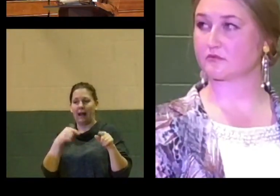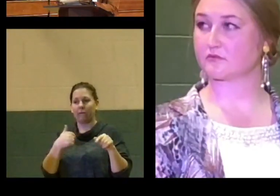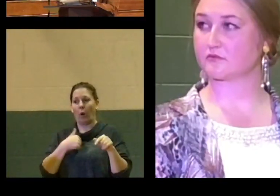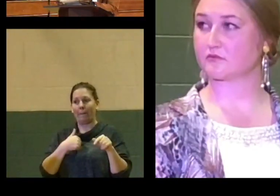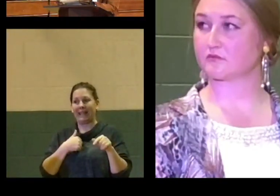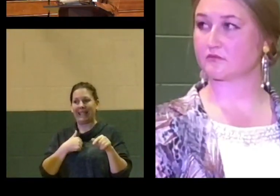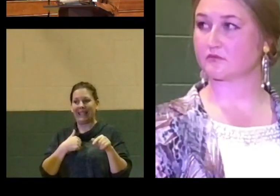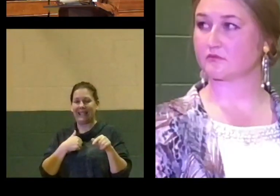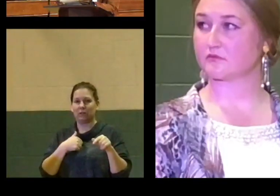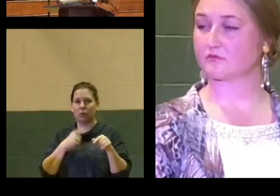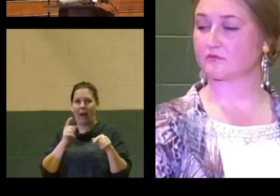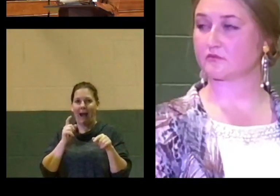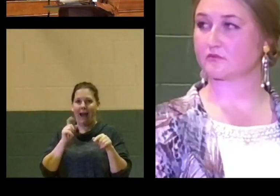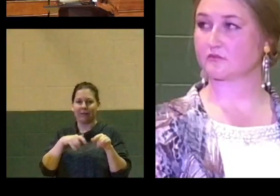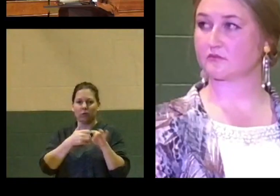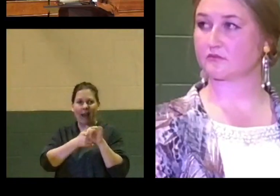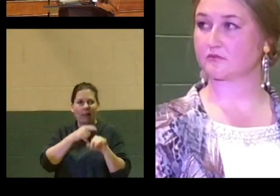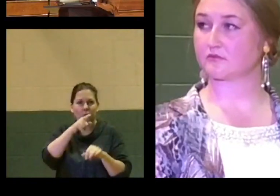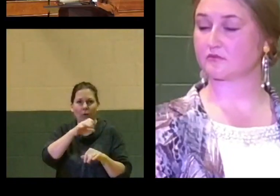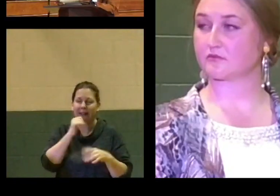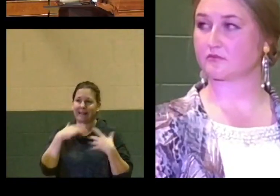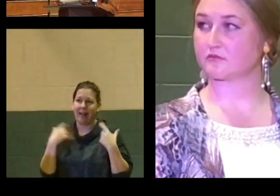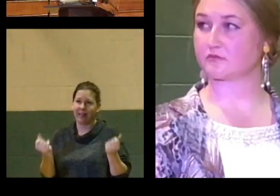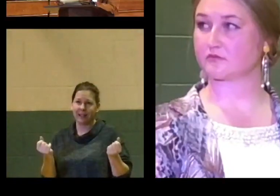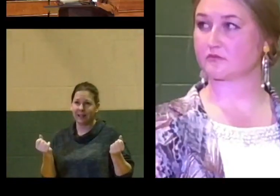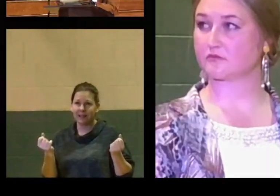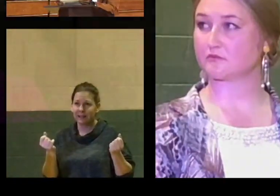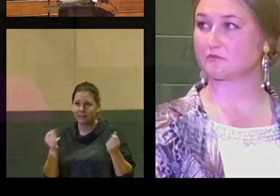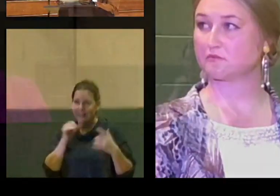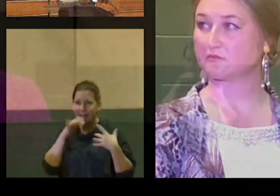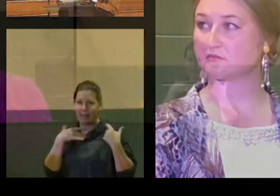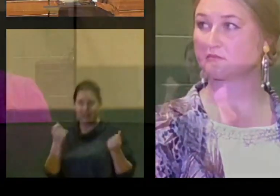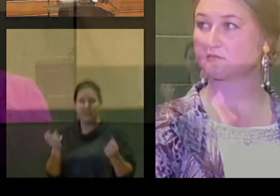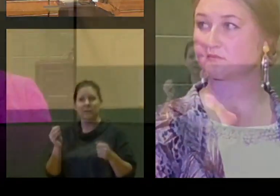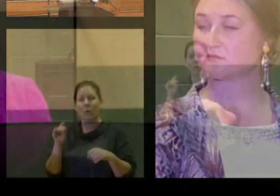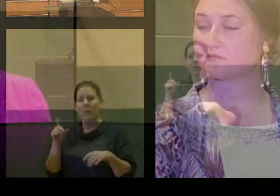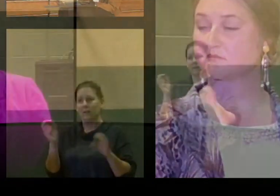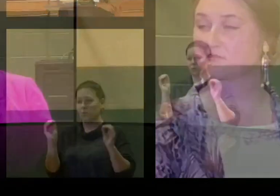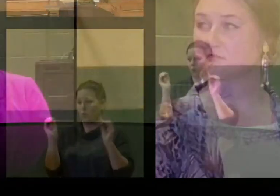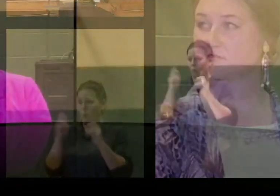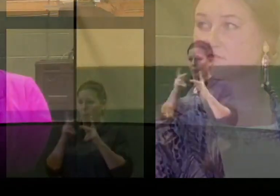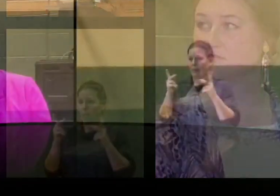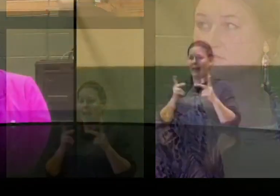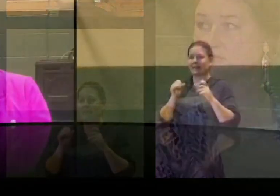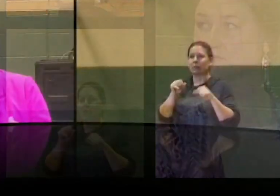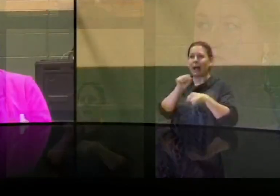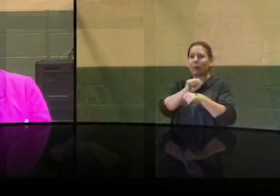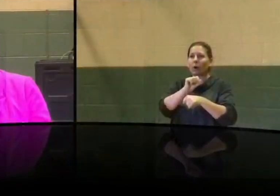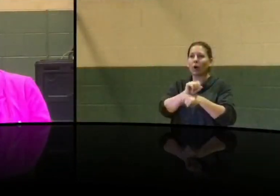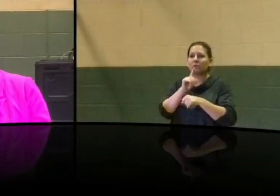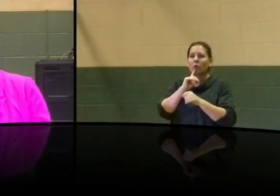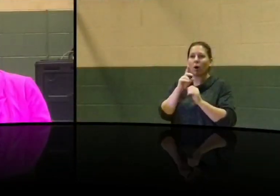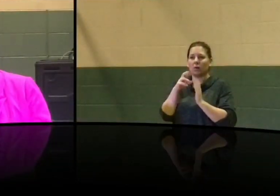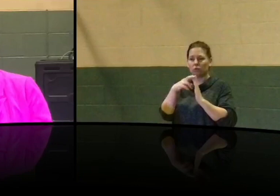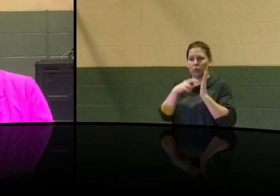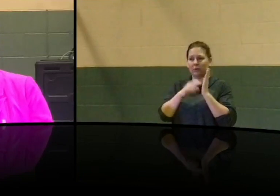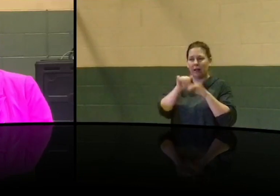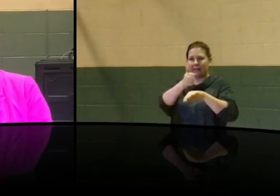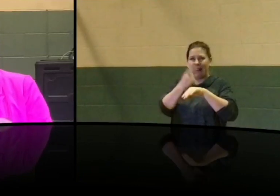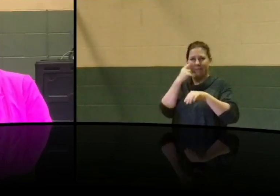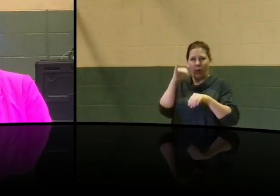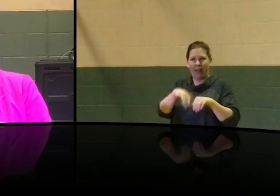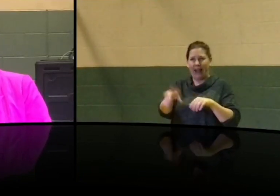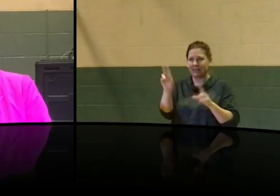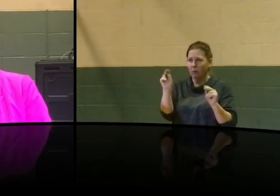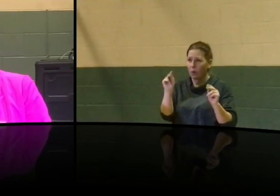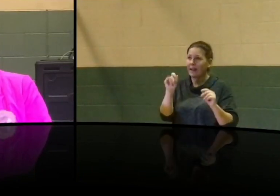subject to you. That's unhealthy. And so there's nowhere that you can work that rules are designed for that. If